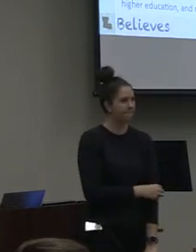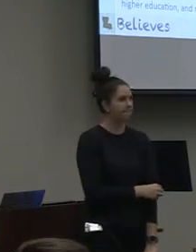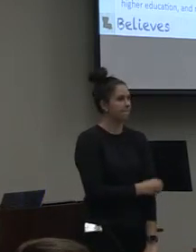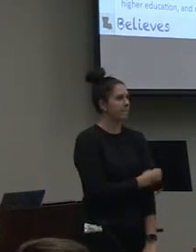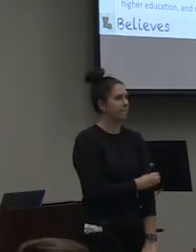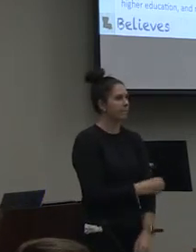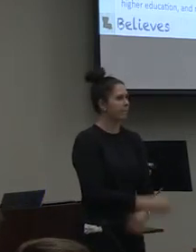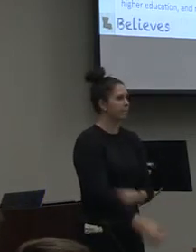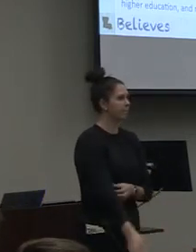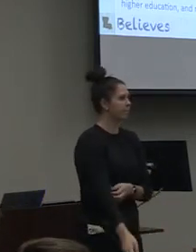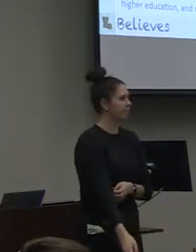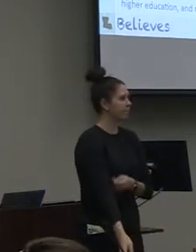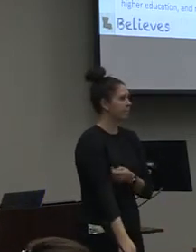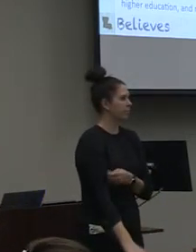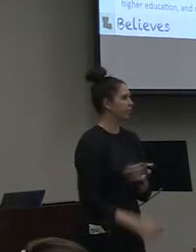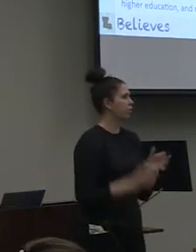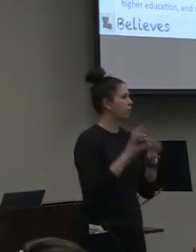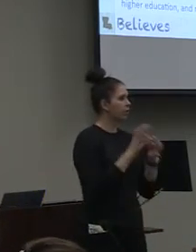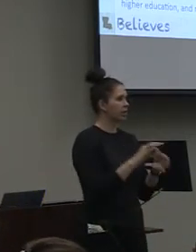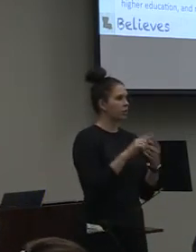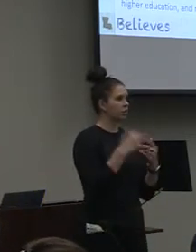Related to the accountability with K-2,